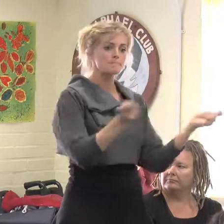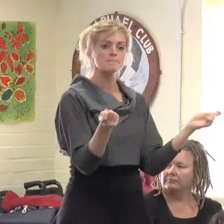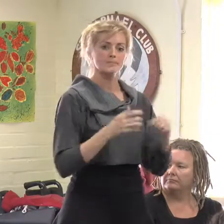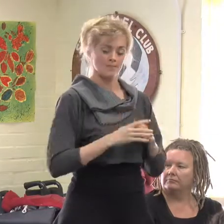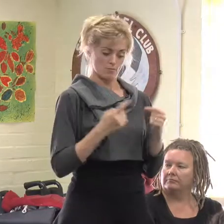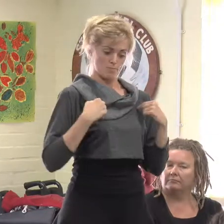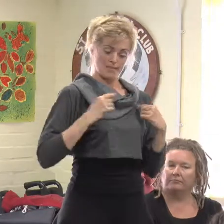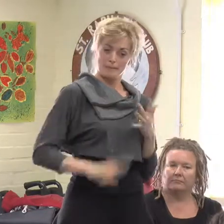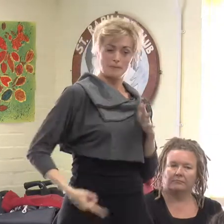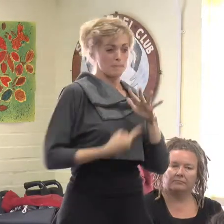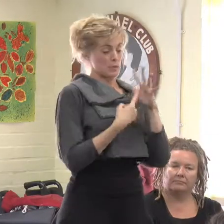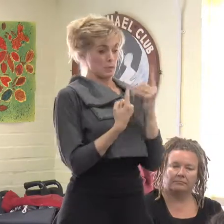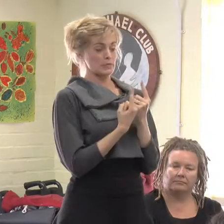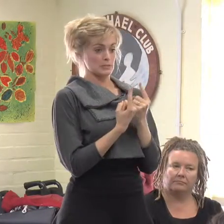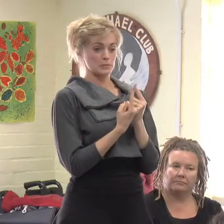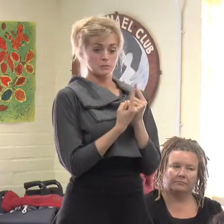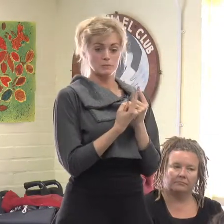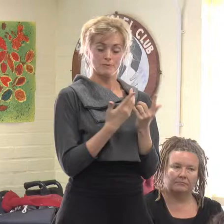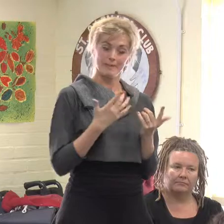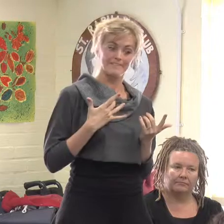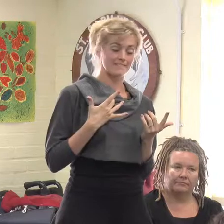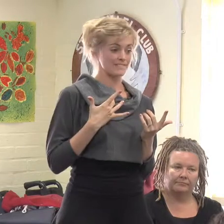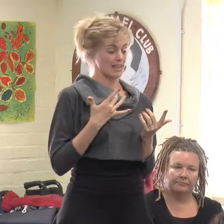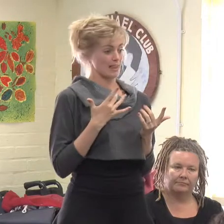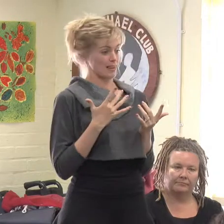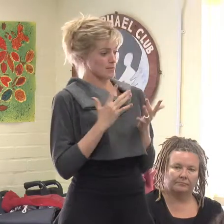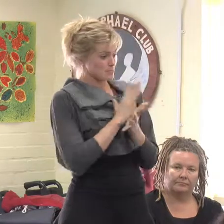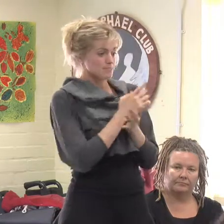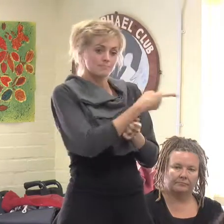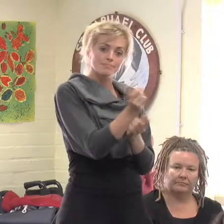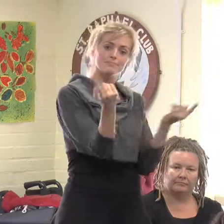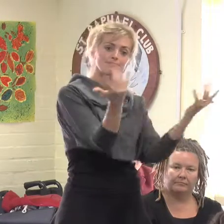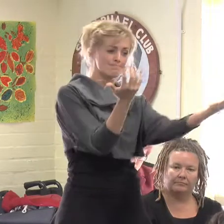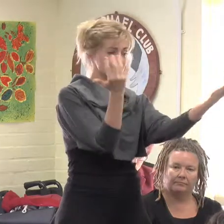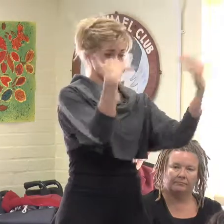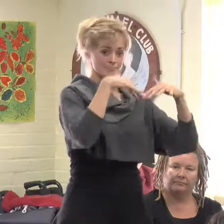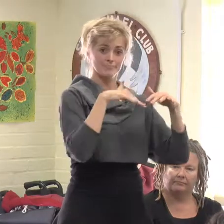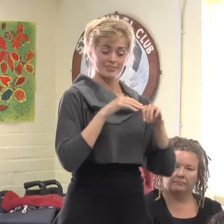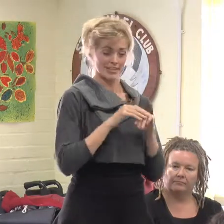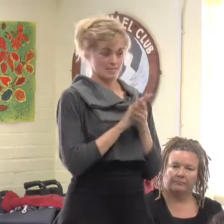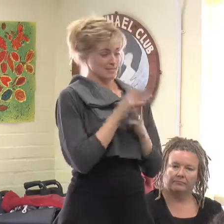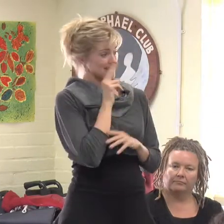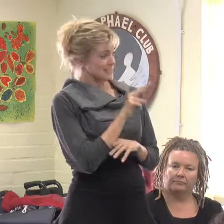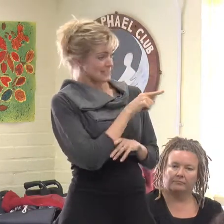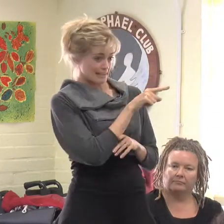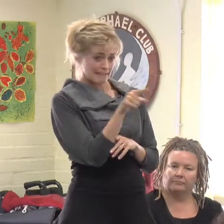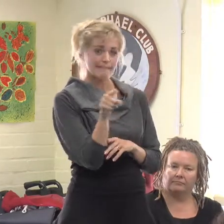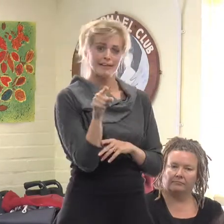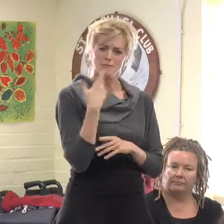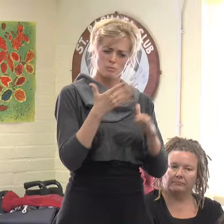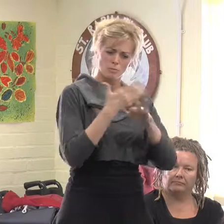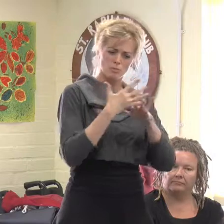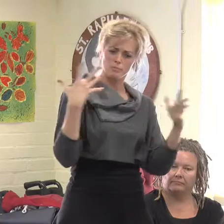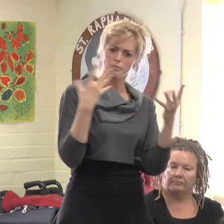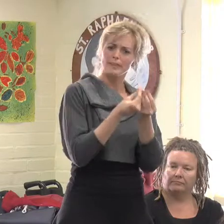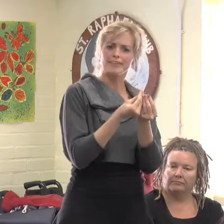to me, this is one of the most important issues. I'm delighted that you are here, right on the doorstep. It's very good to see so many of you who I've worked with over the last few months.